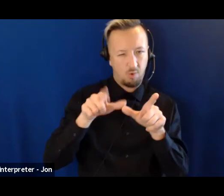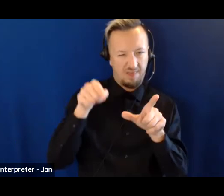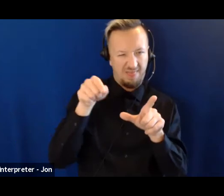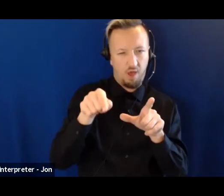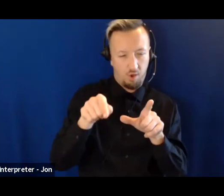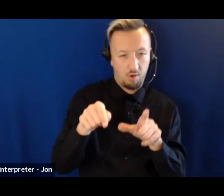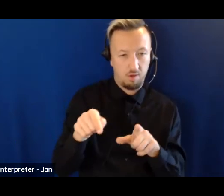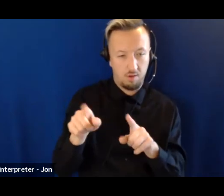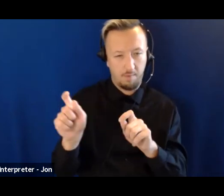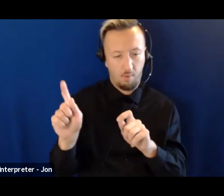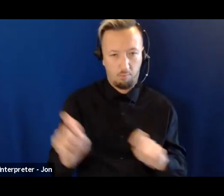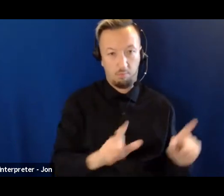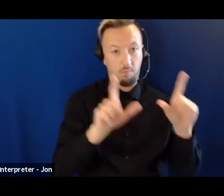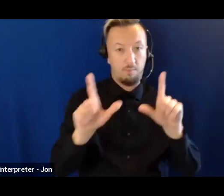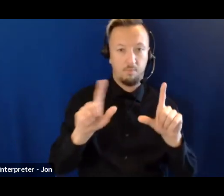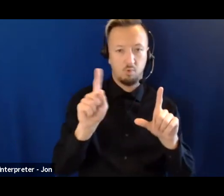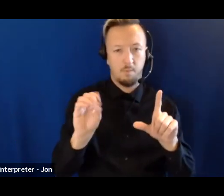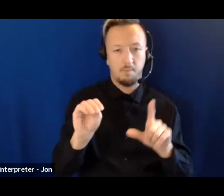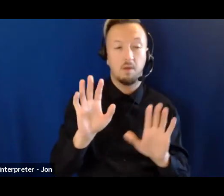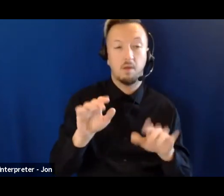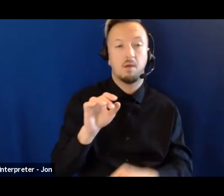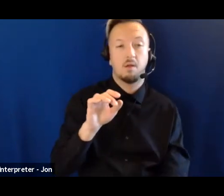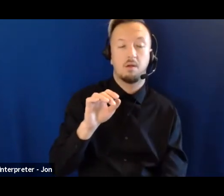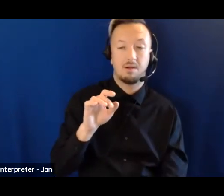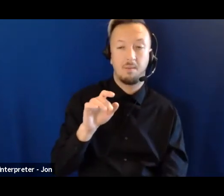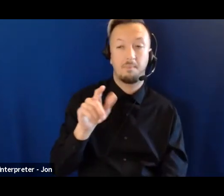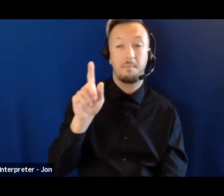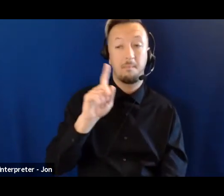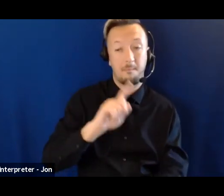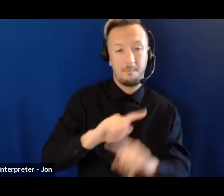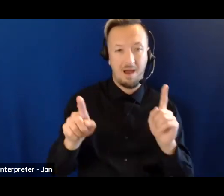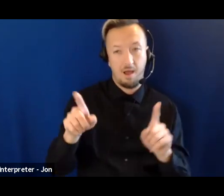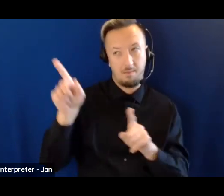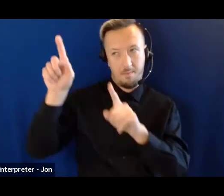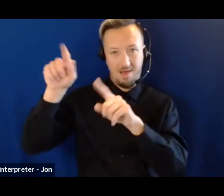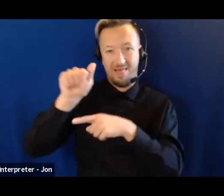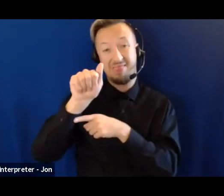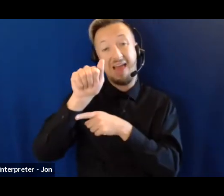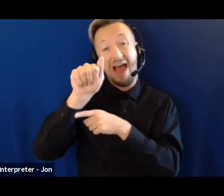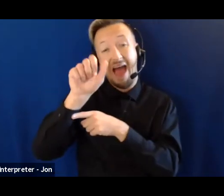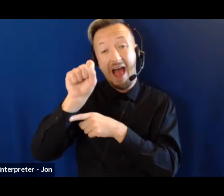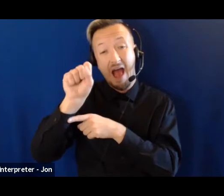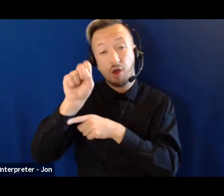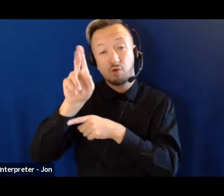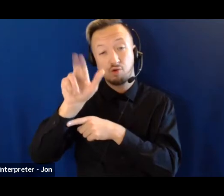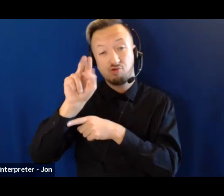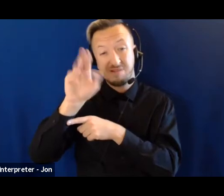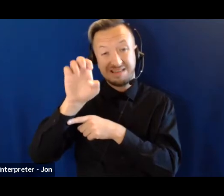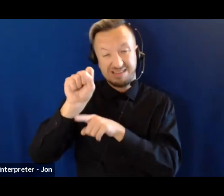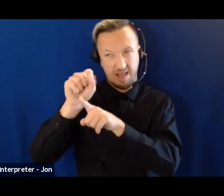Zoom. But specifically the assurances, again, have them up on my wall, so that's what I'm doing, I'm reaching for